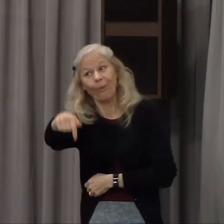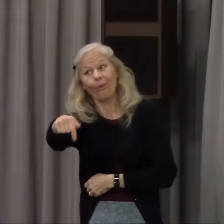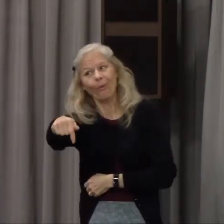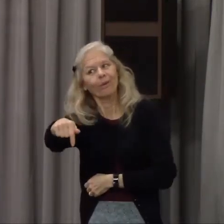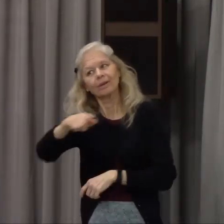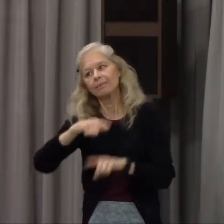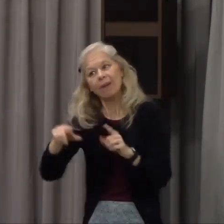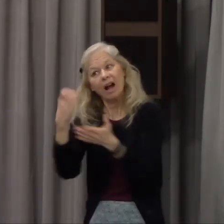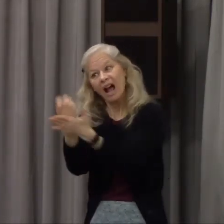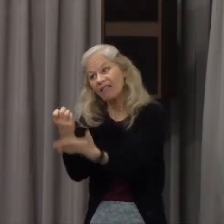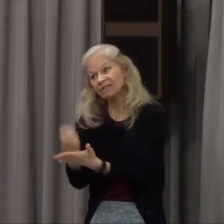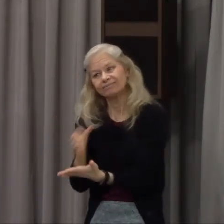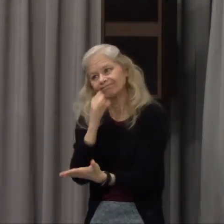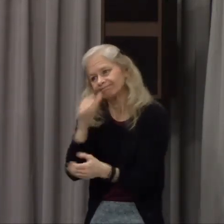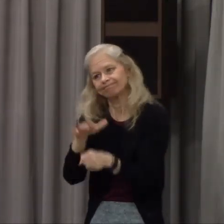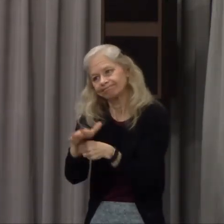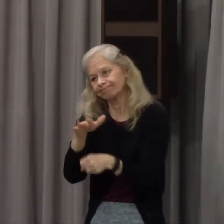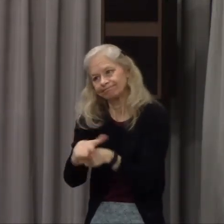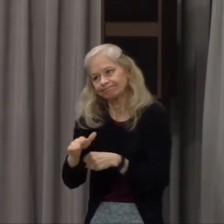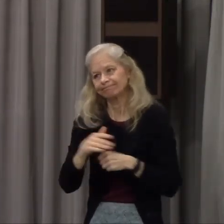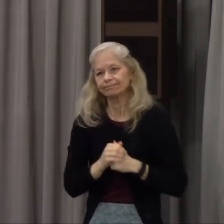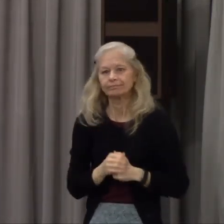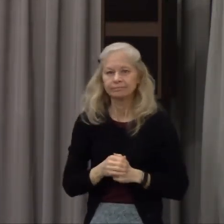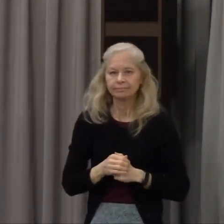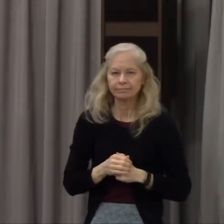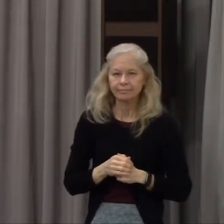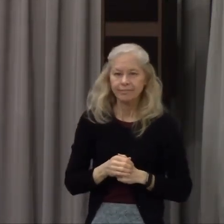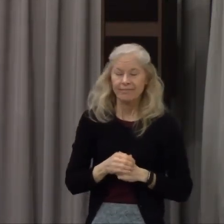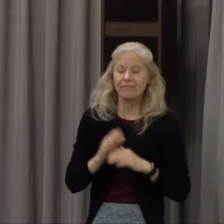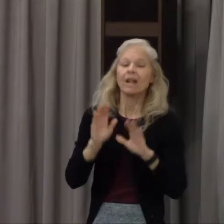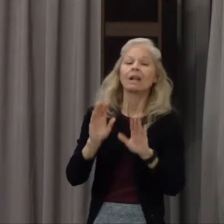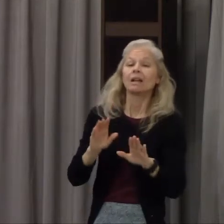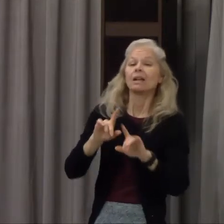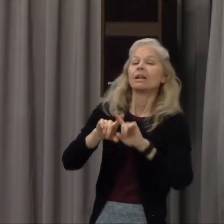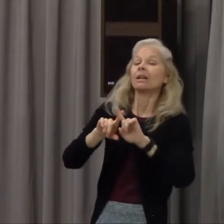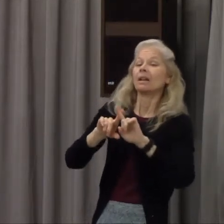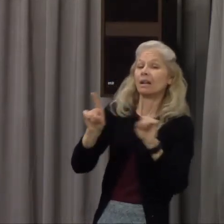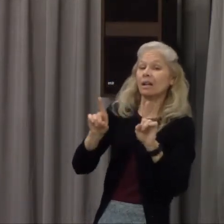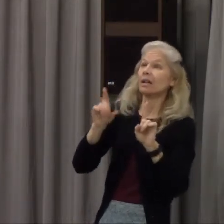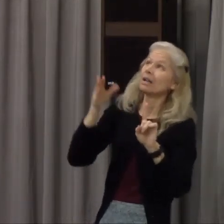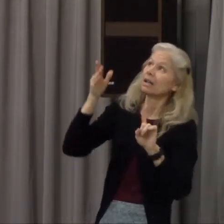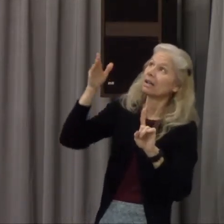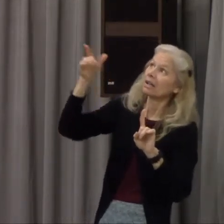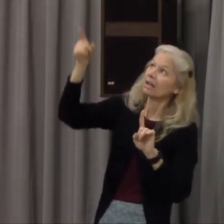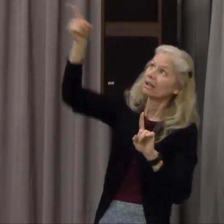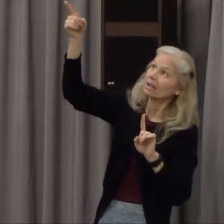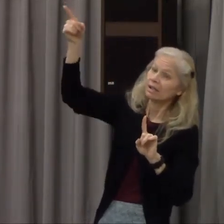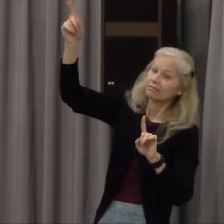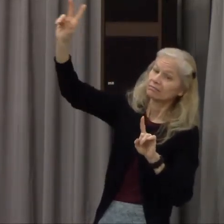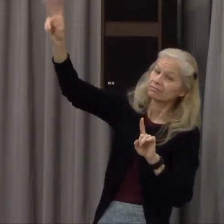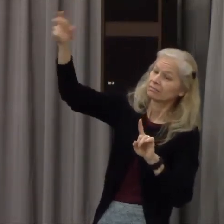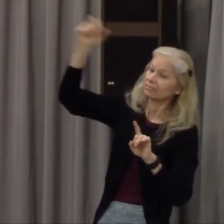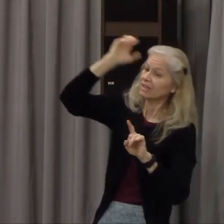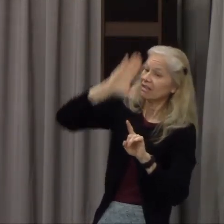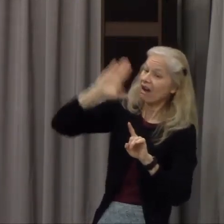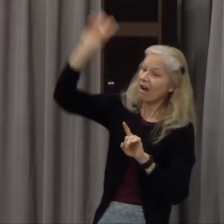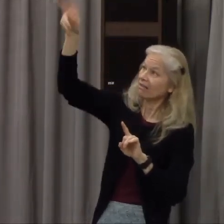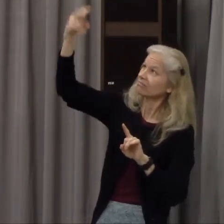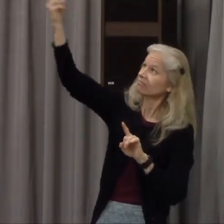going to happen at the Great White Throne Judgment. Because God is keeping your perfect record. And he says there's going to be a stack of